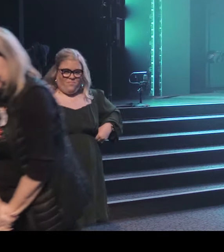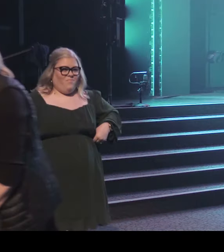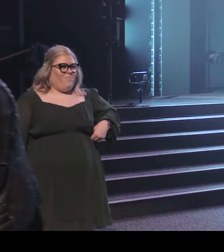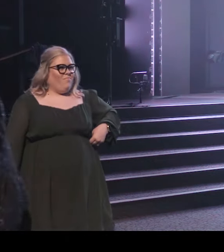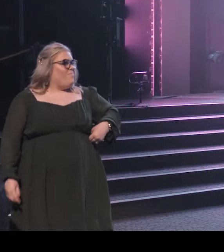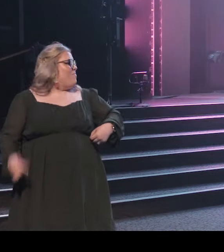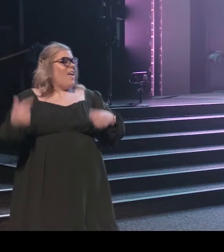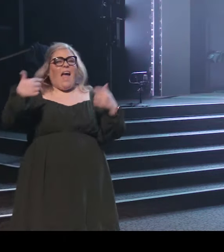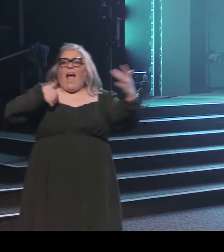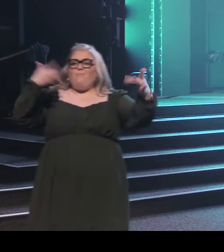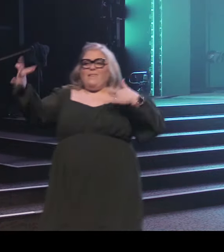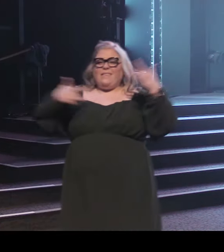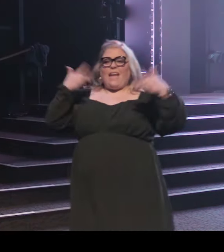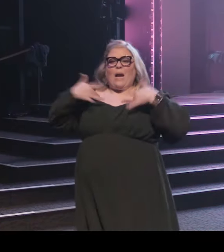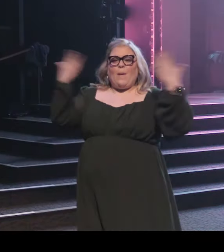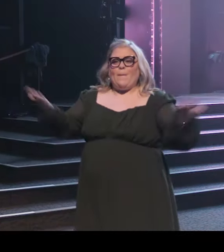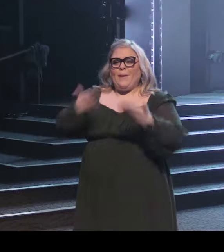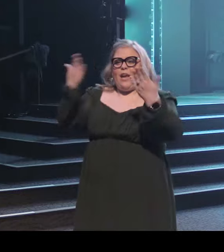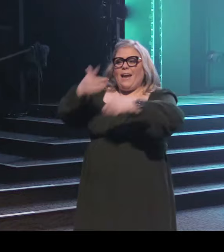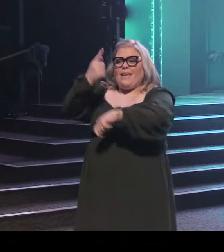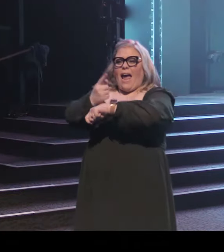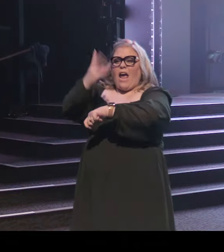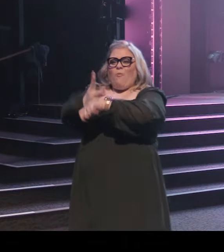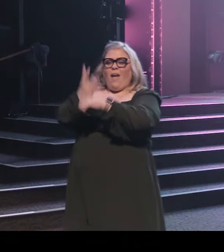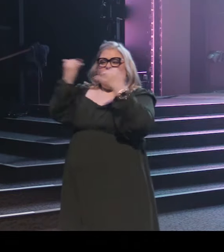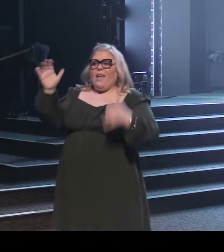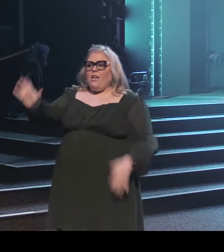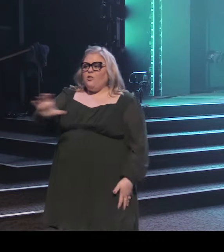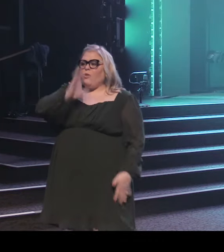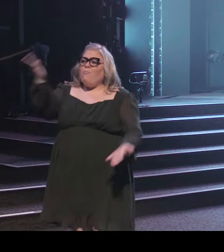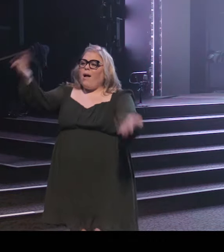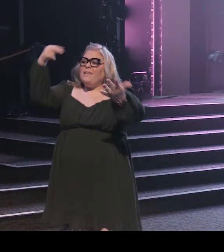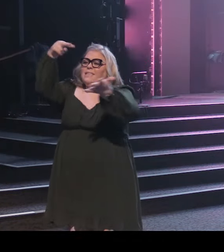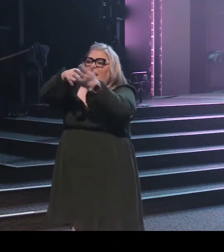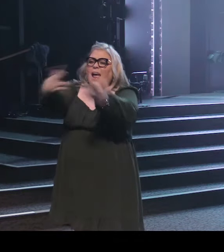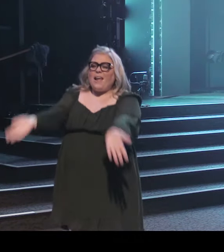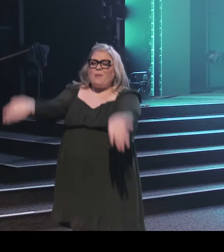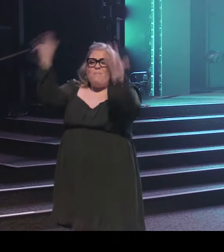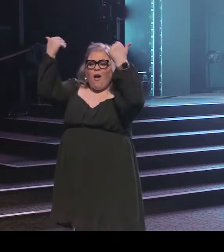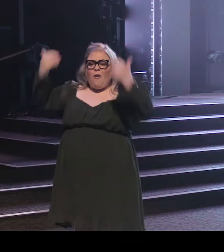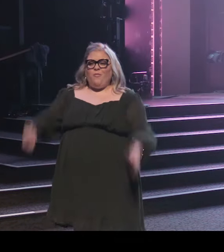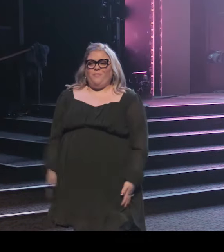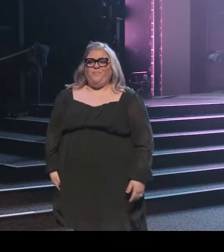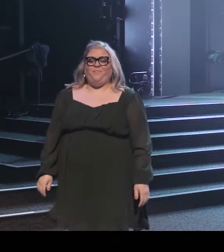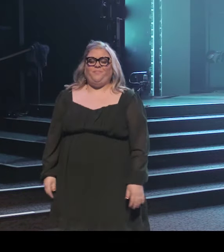I'm so excited to be here at Gateway this Christmas. Would you stand up on your feet with me?